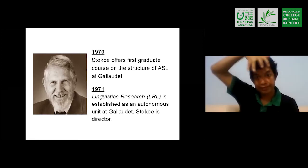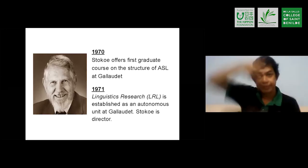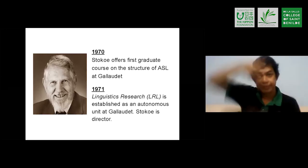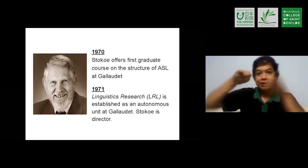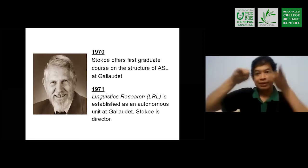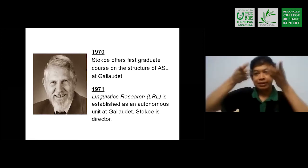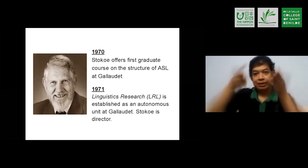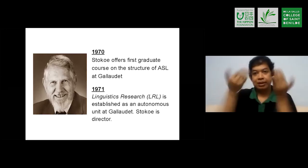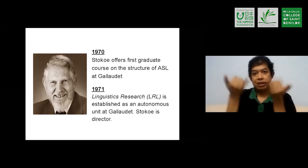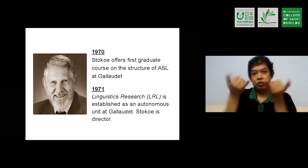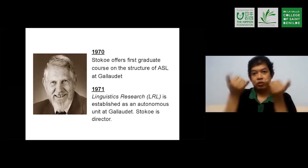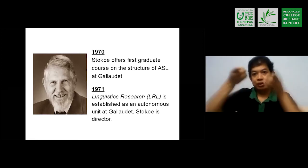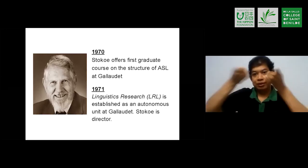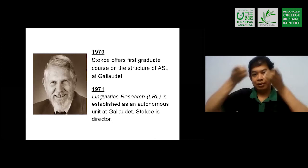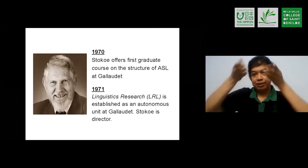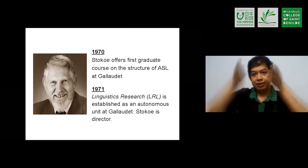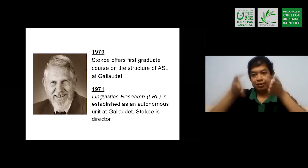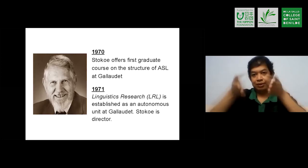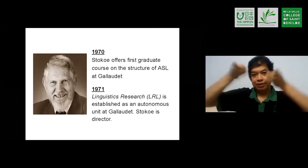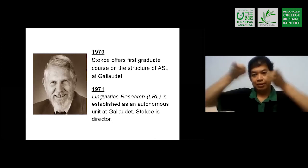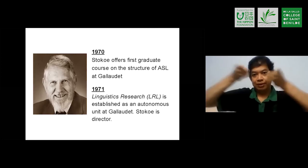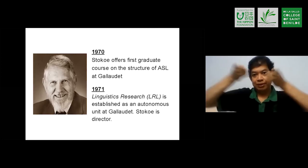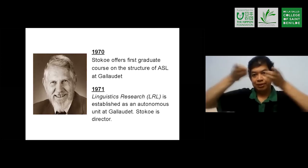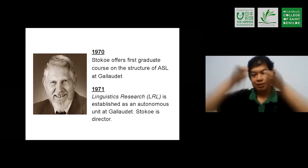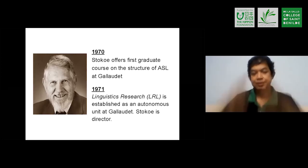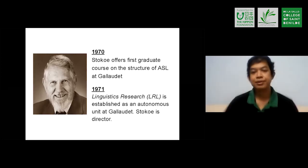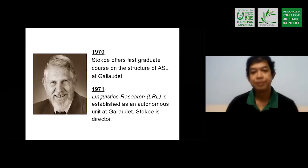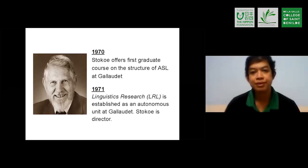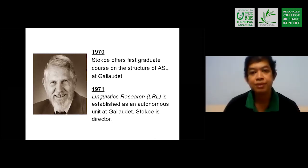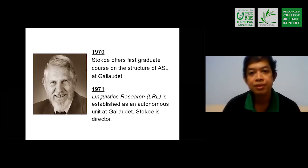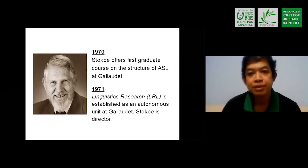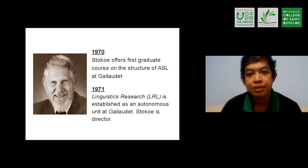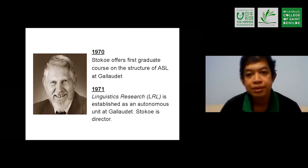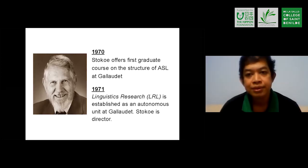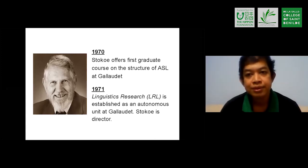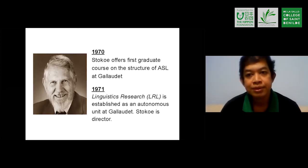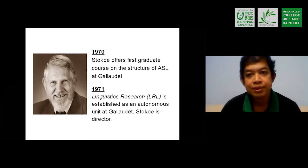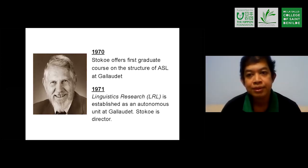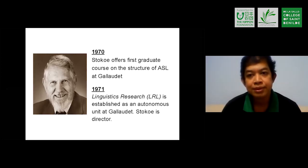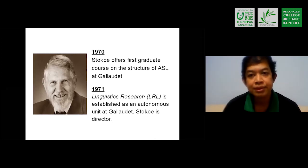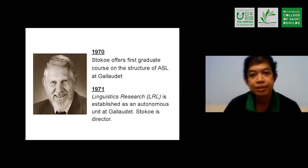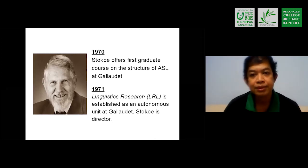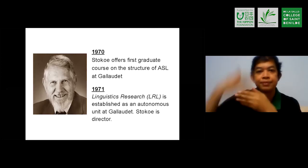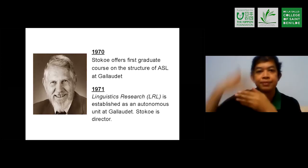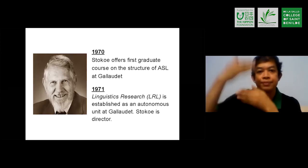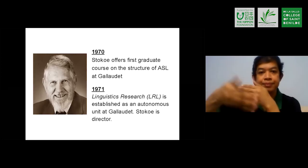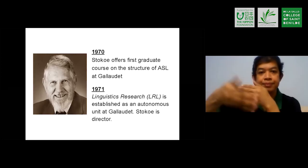unit at Gallaudet. Stokey was the director at the time.